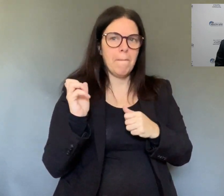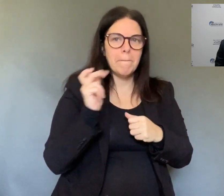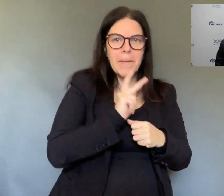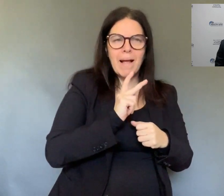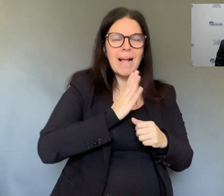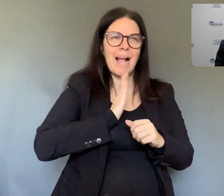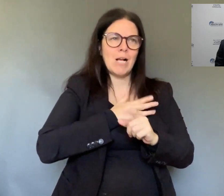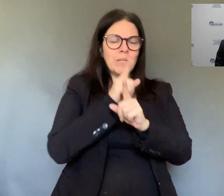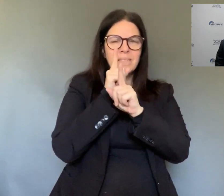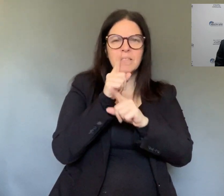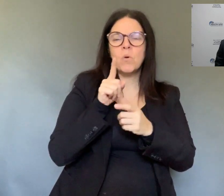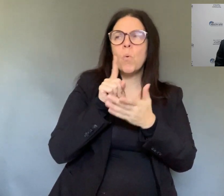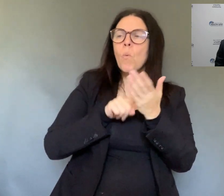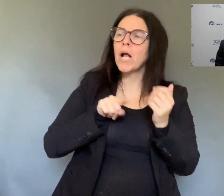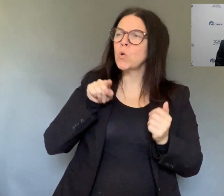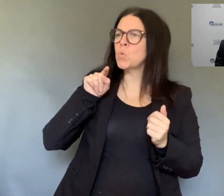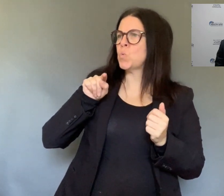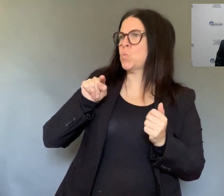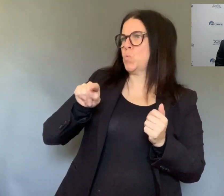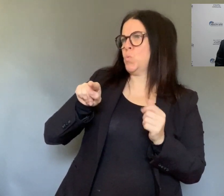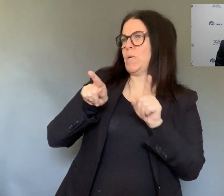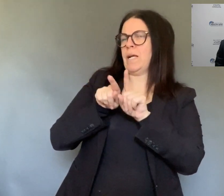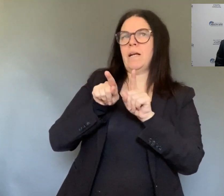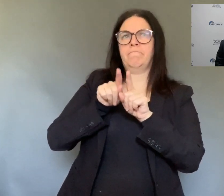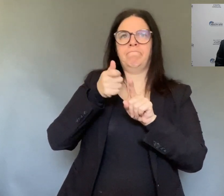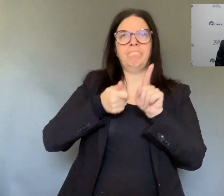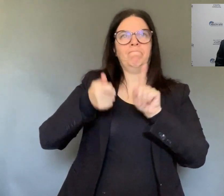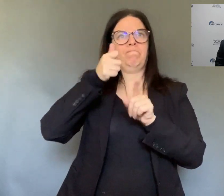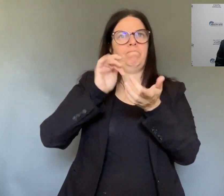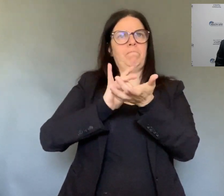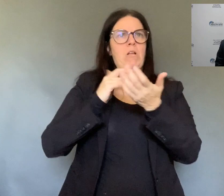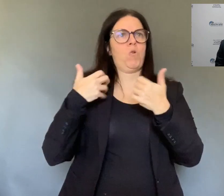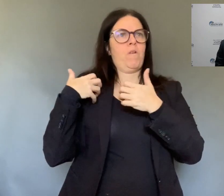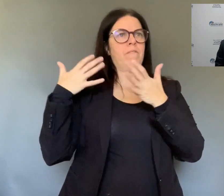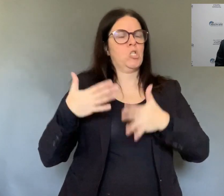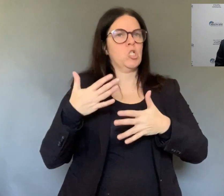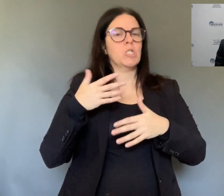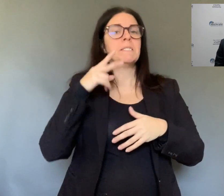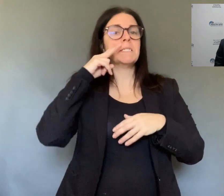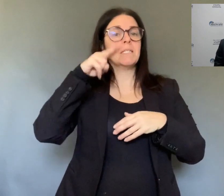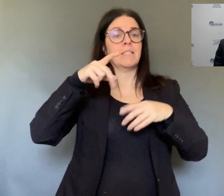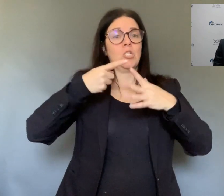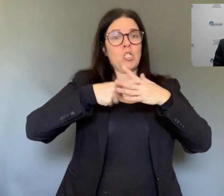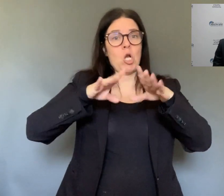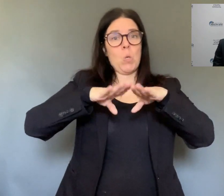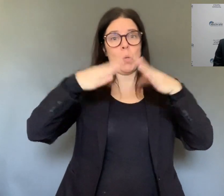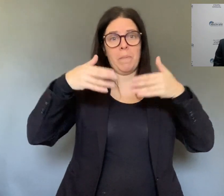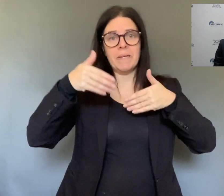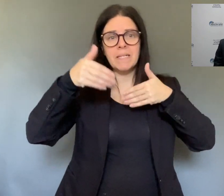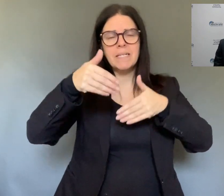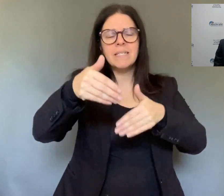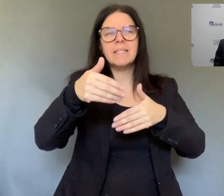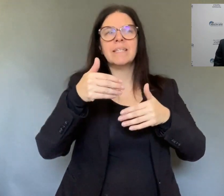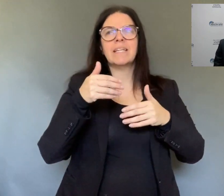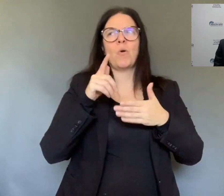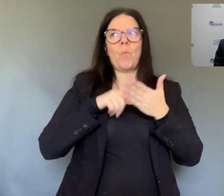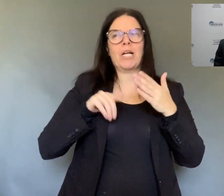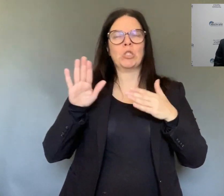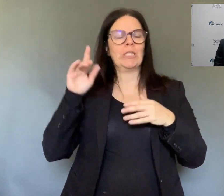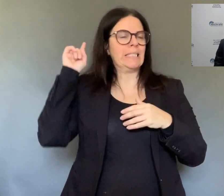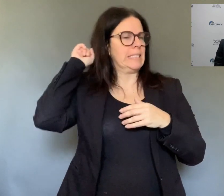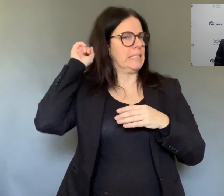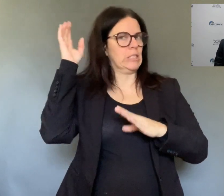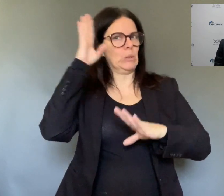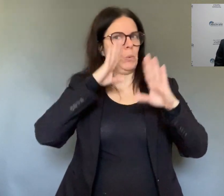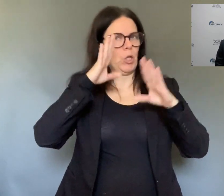to do. What are your concerns heading into this first phase? I think the biggest concern is